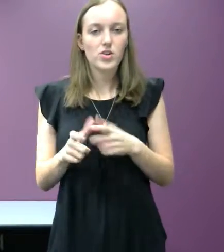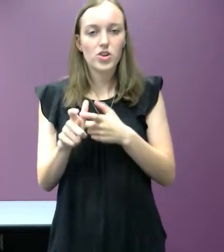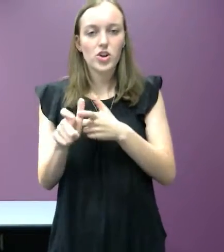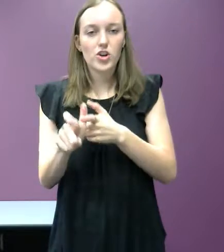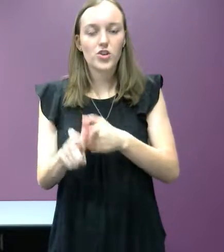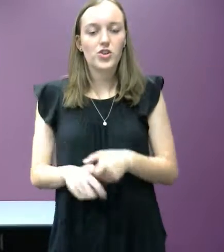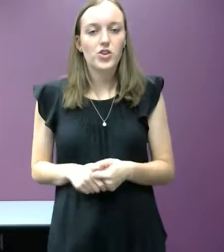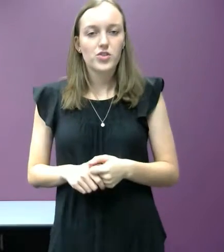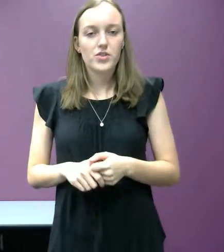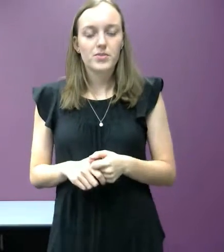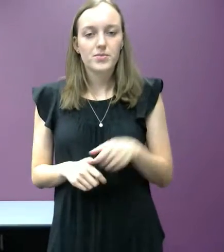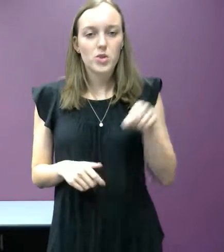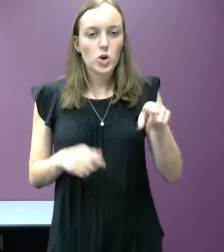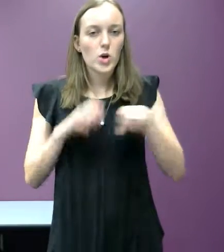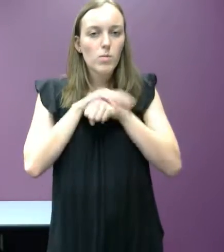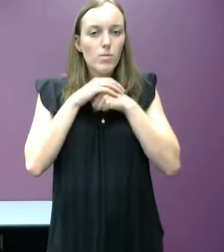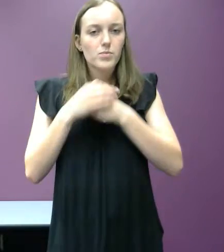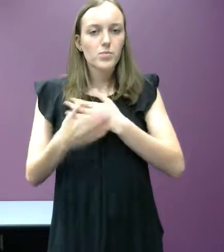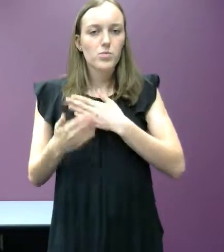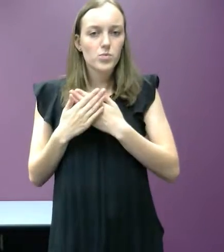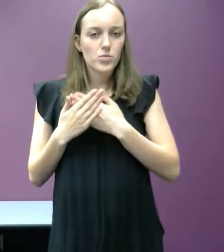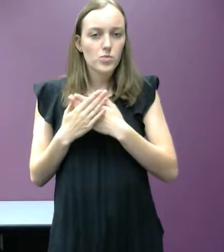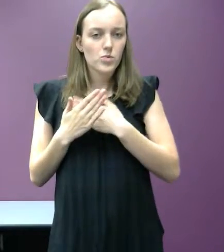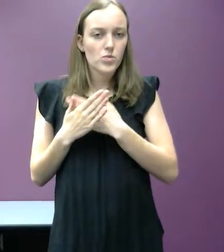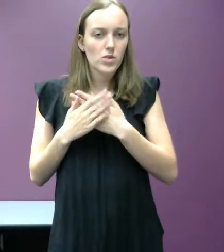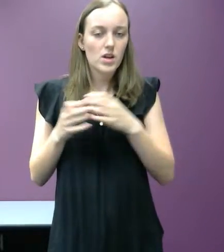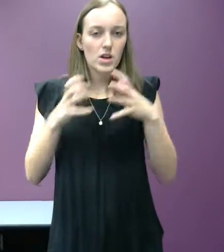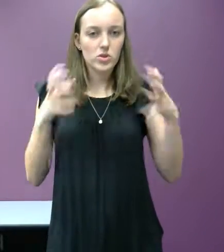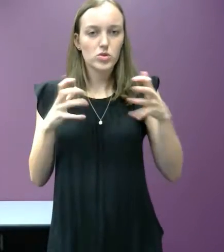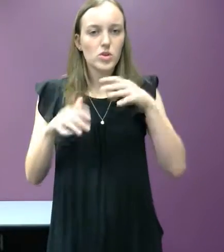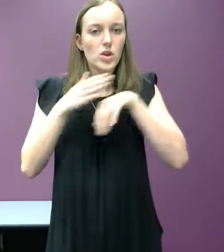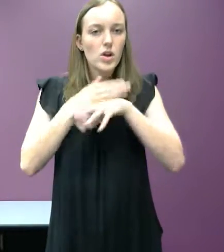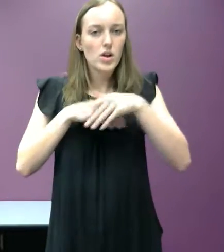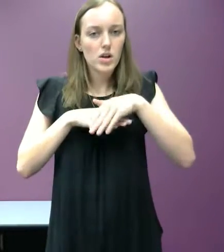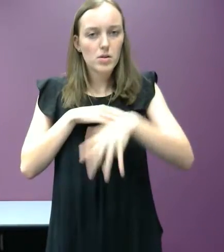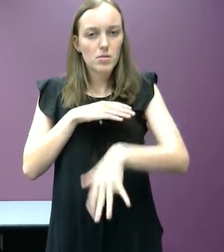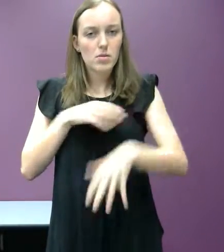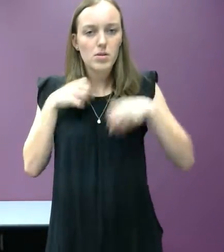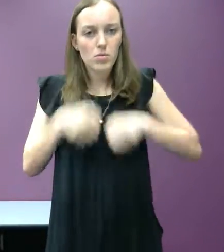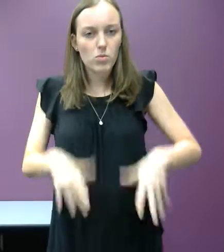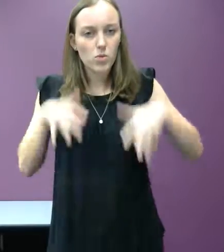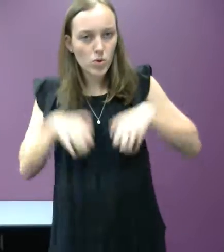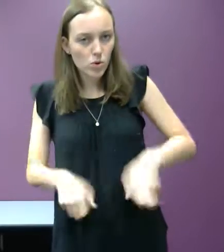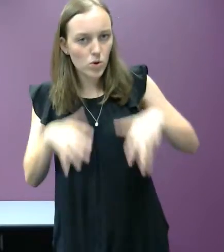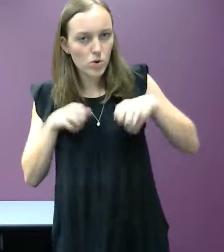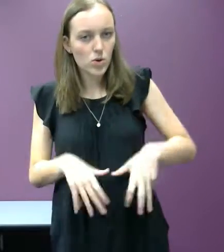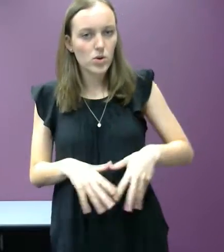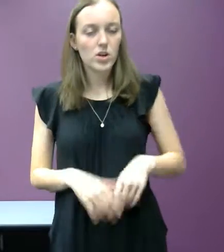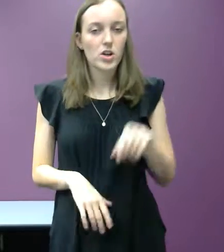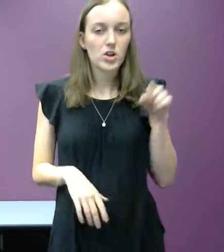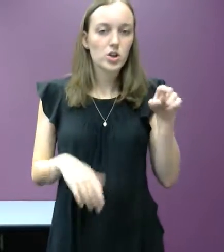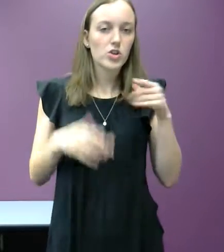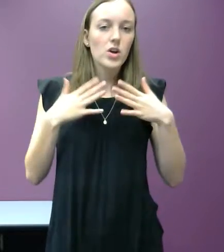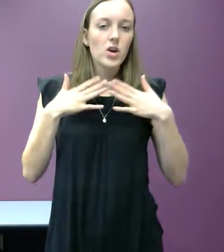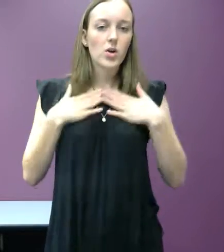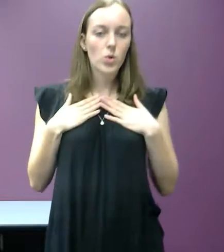were pumping a lot of blood through your heart. Well, when you're resting, as we measured when you were just sitting, and we